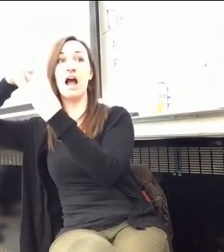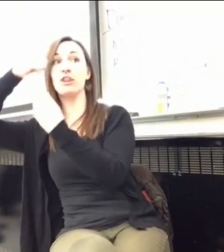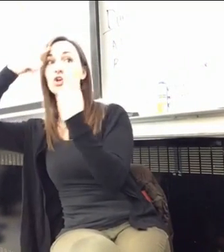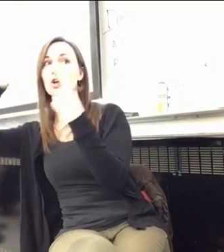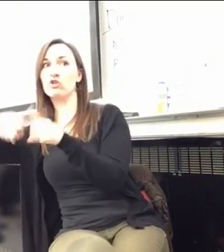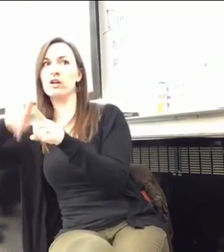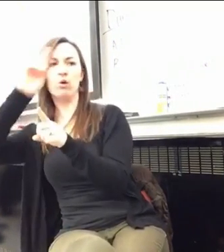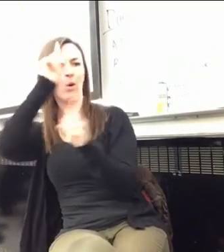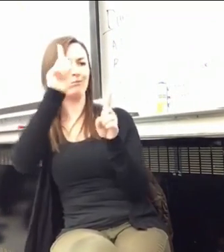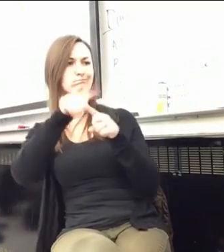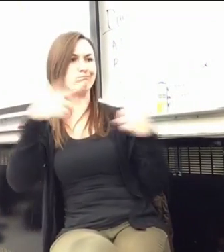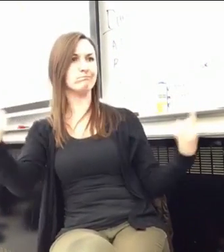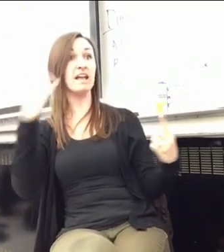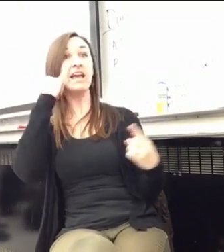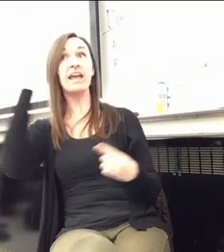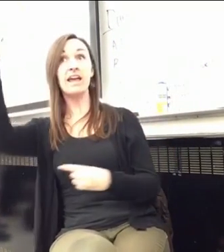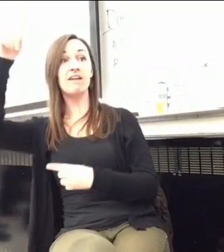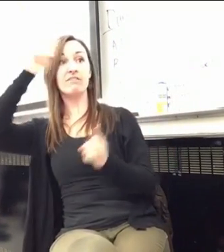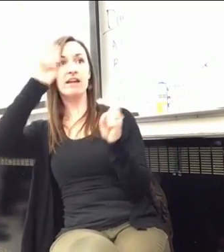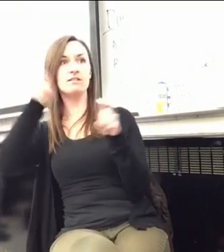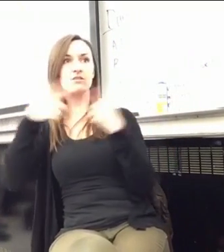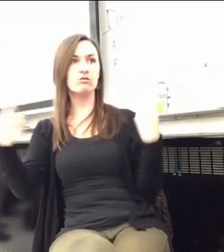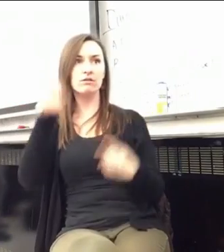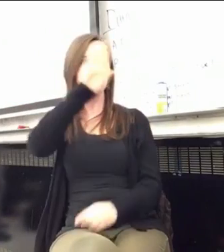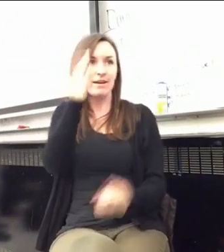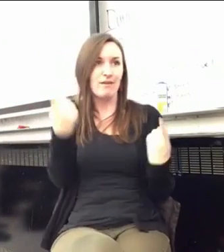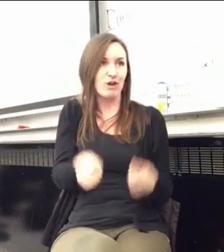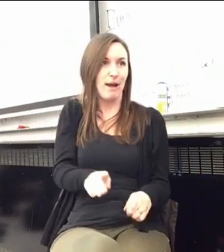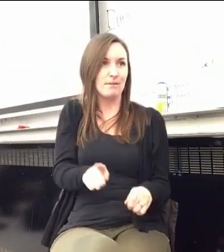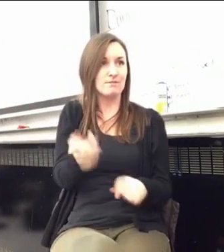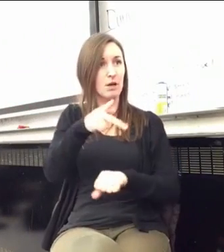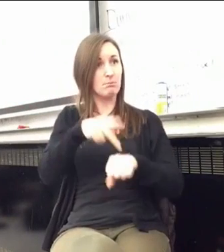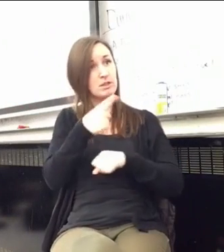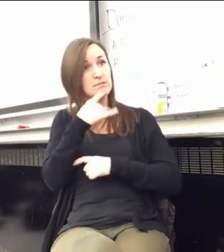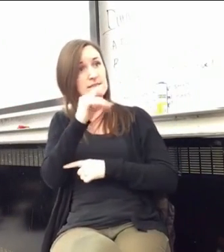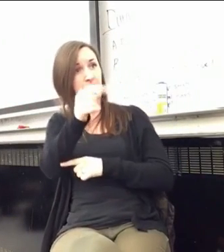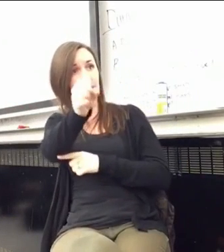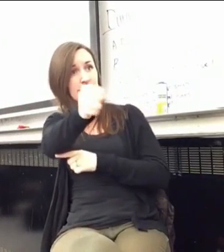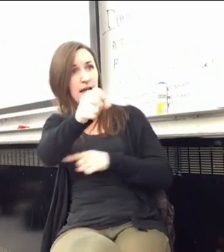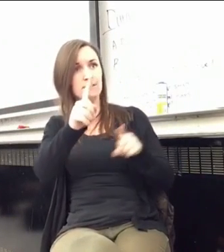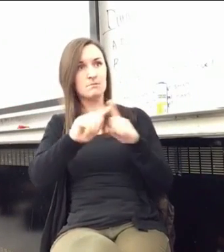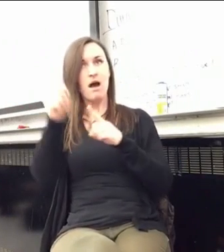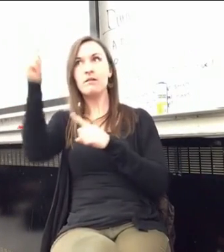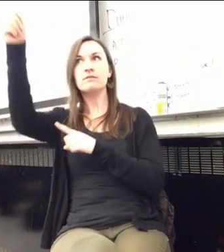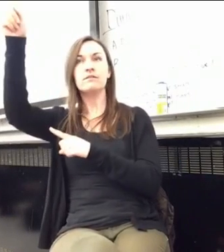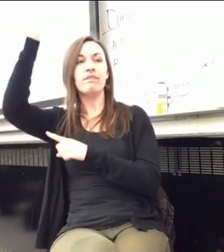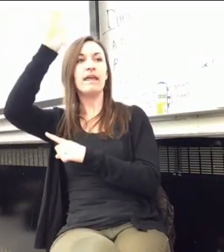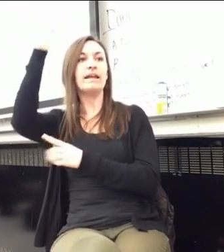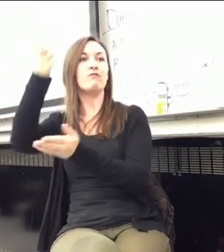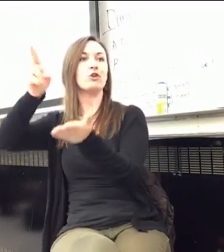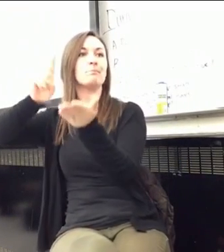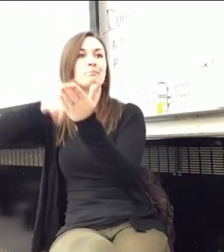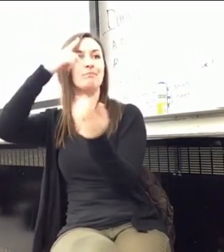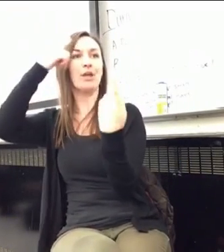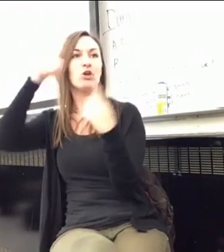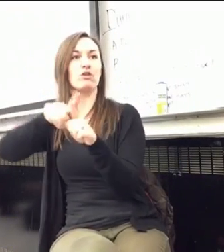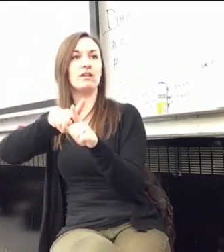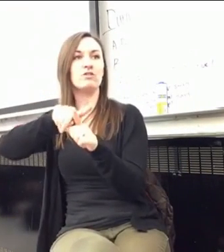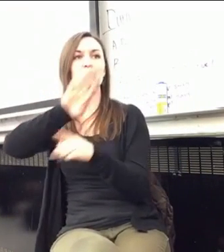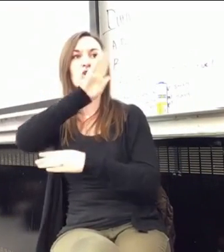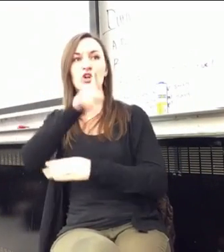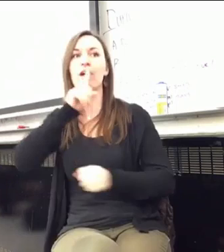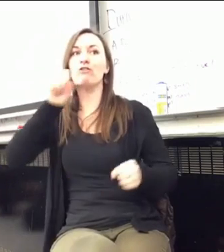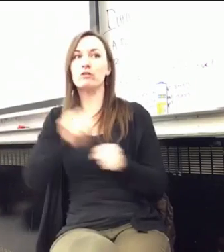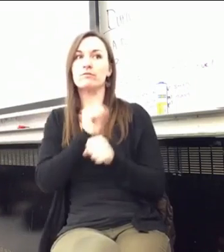happens here, is that it's like, yes, you're impeached, but the Senate never signs it, so you're never actually kicked out.